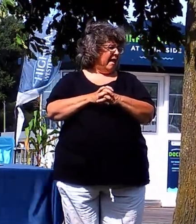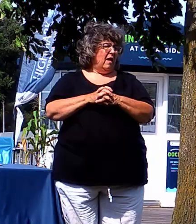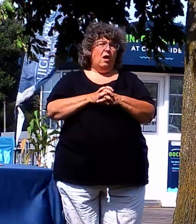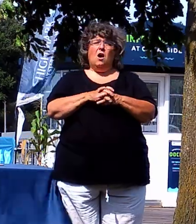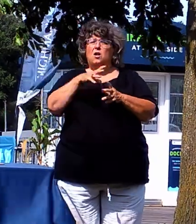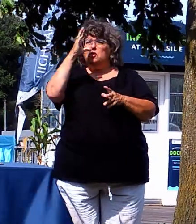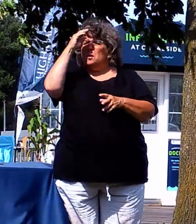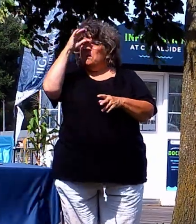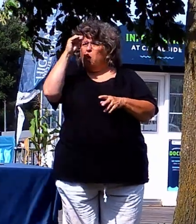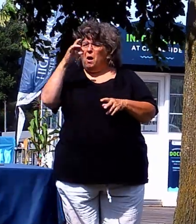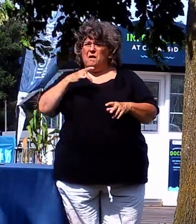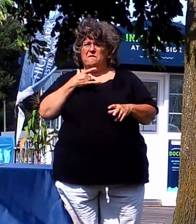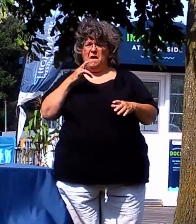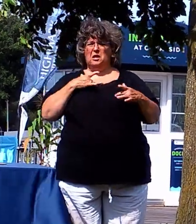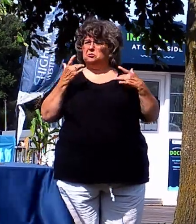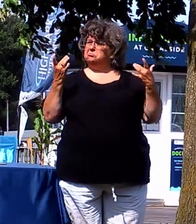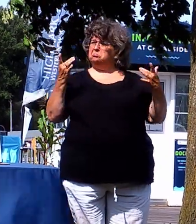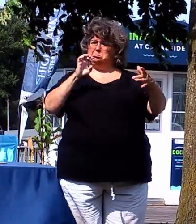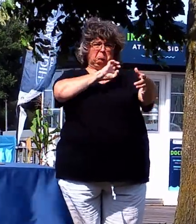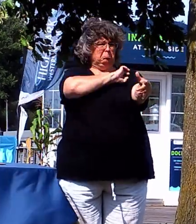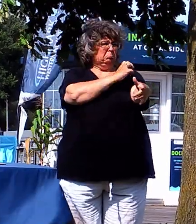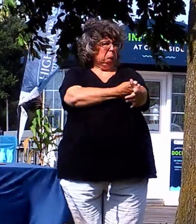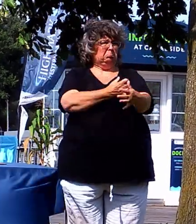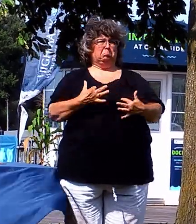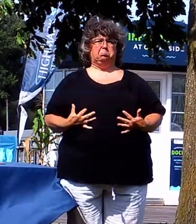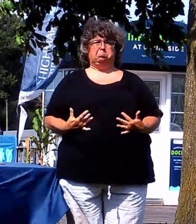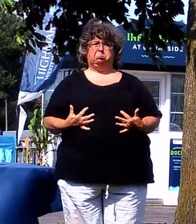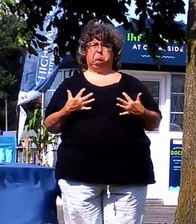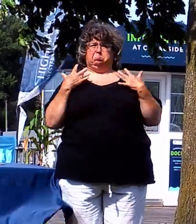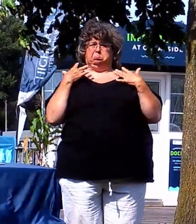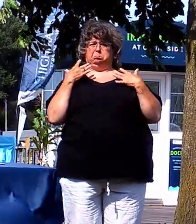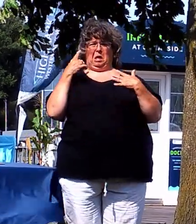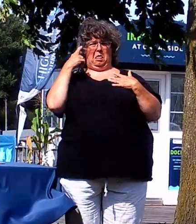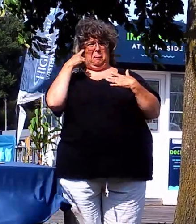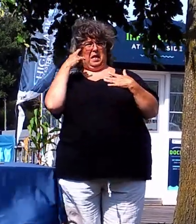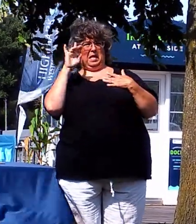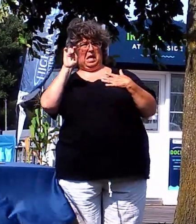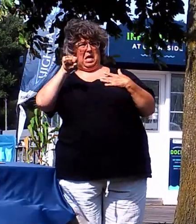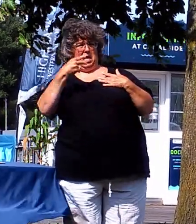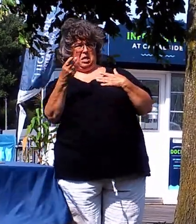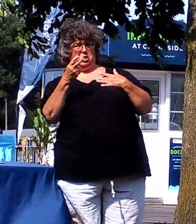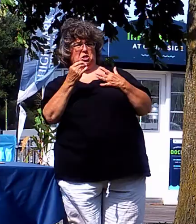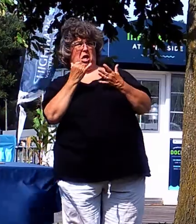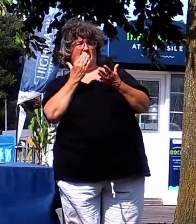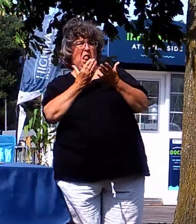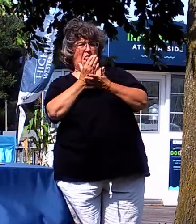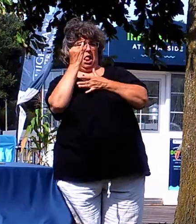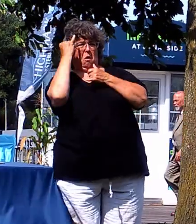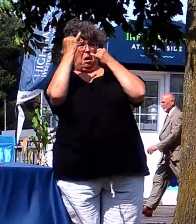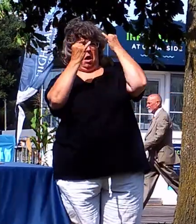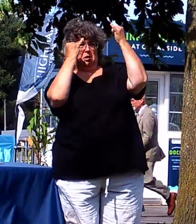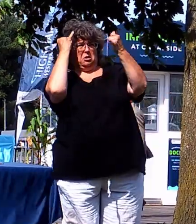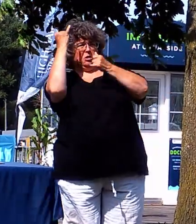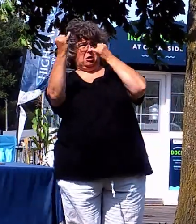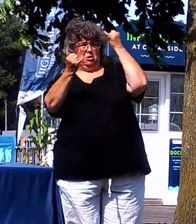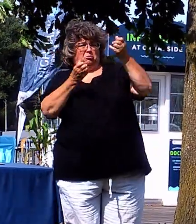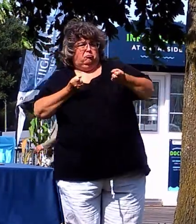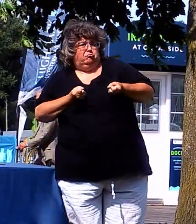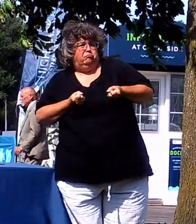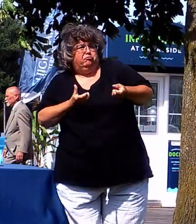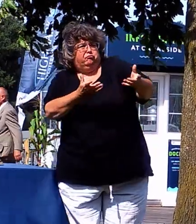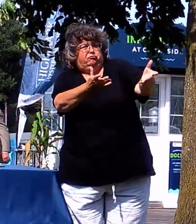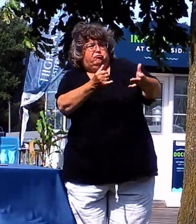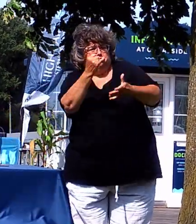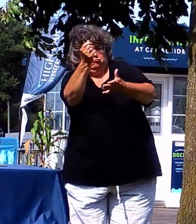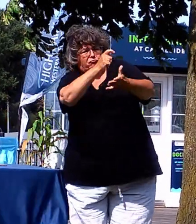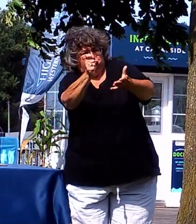Ramon felt felt light and energized. Thinking ishly allowed his ideas to flow freely. He began to draw what he